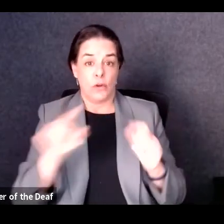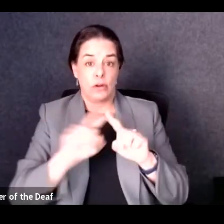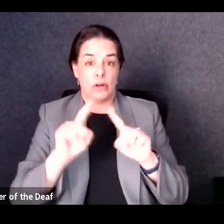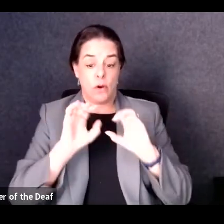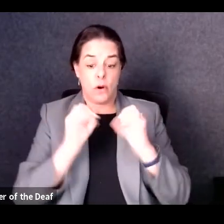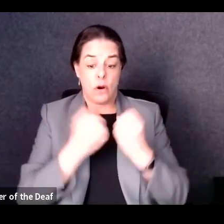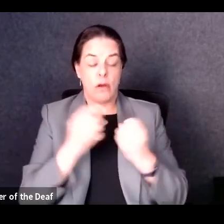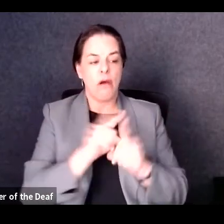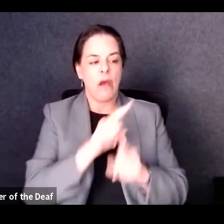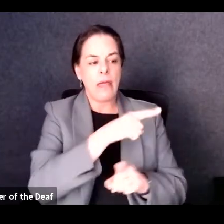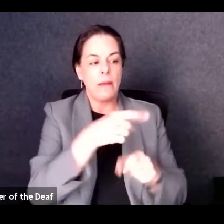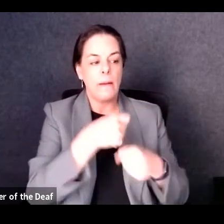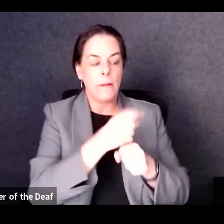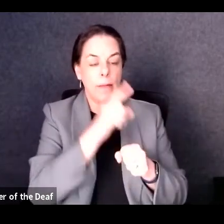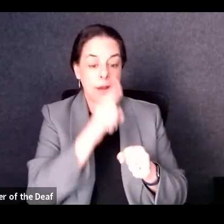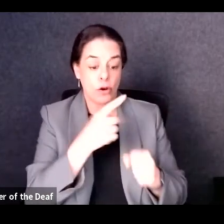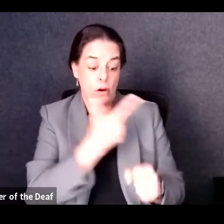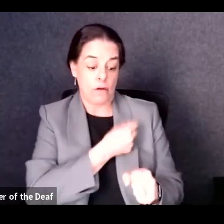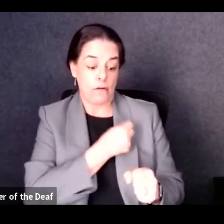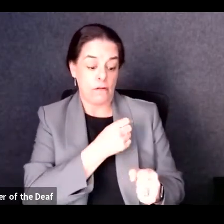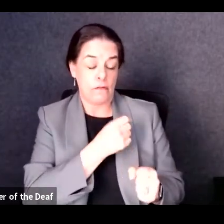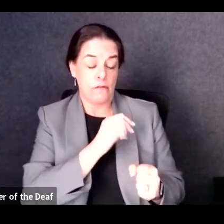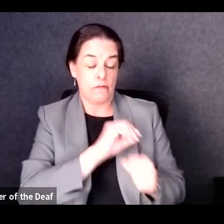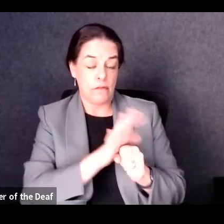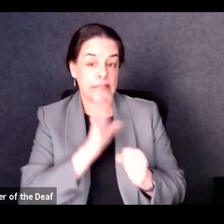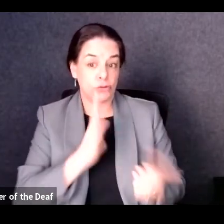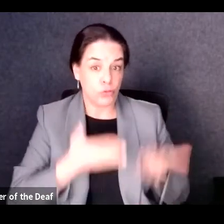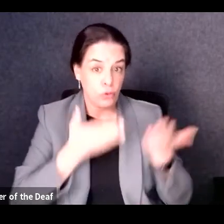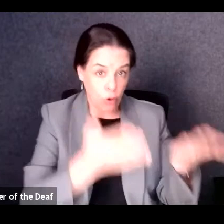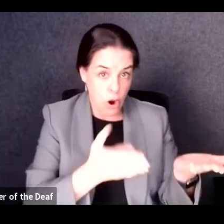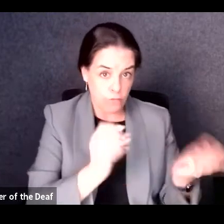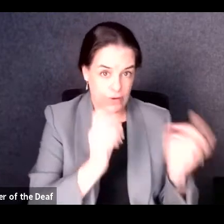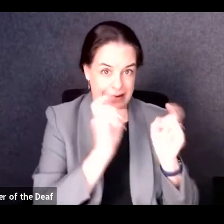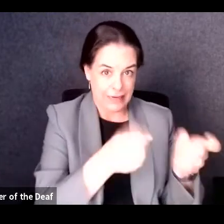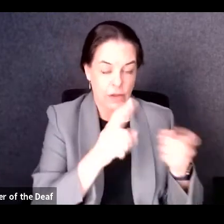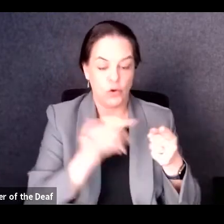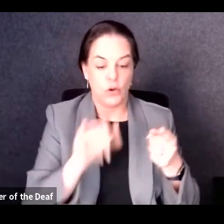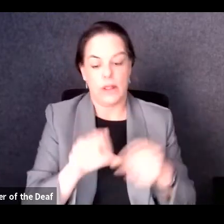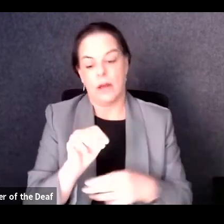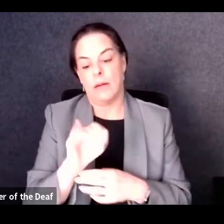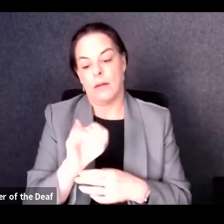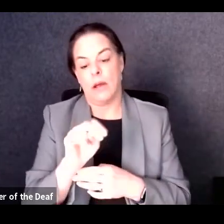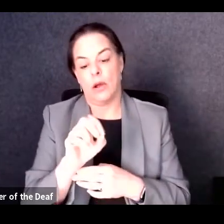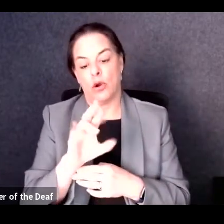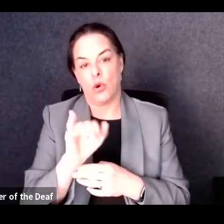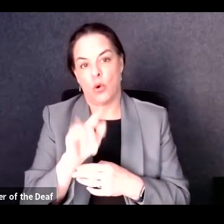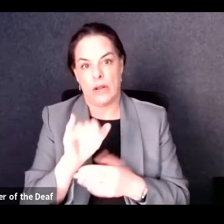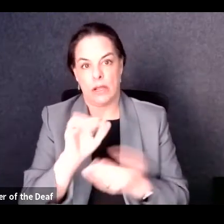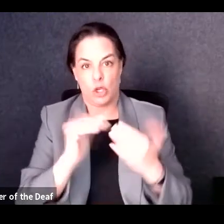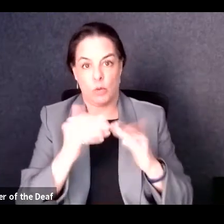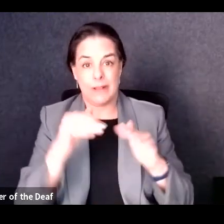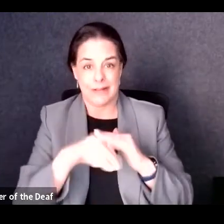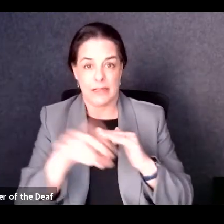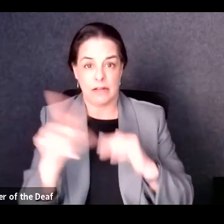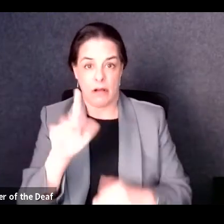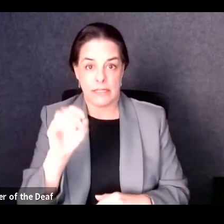ensure vaccines are offered and provided to the minority communities in Knox County.